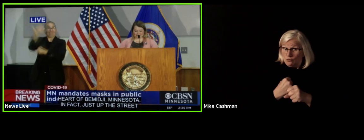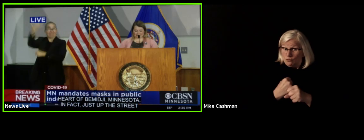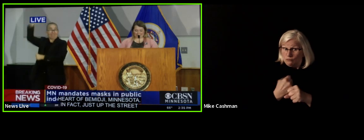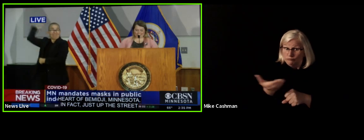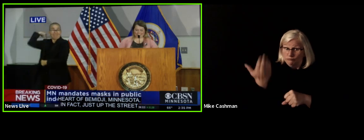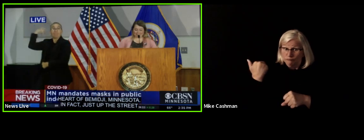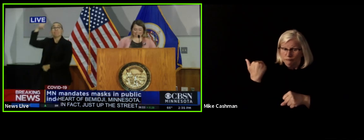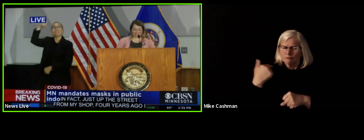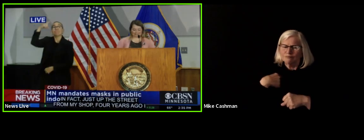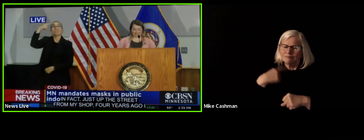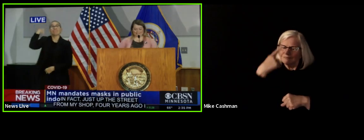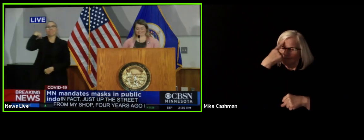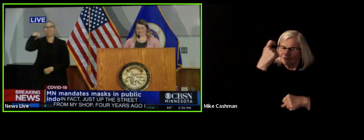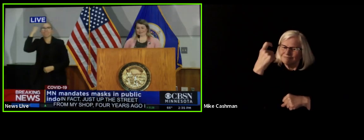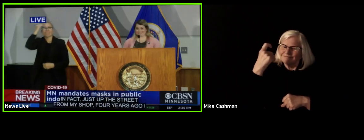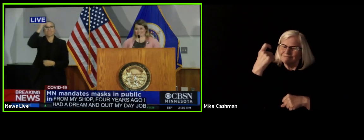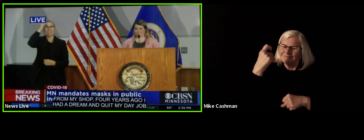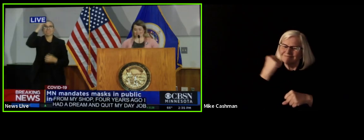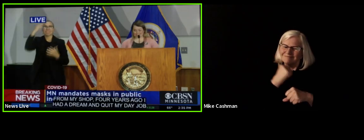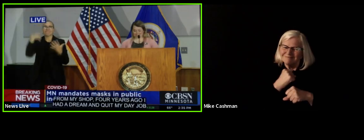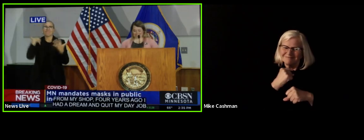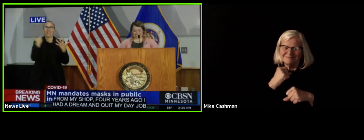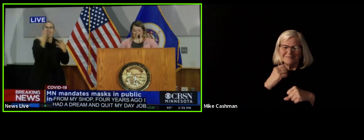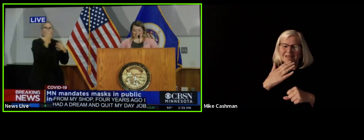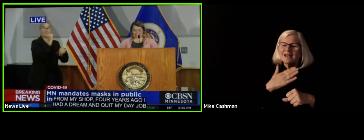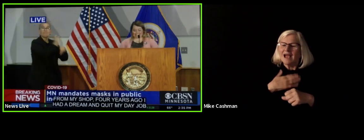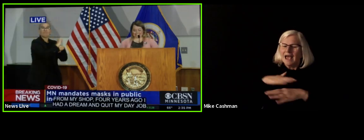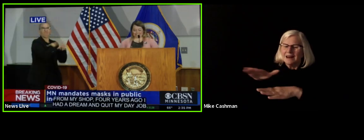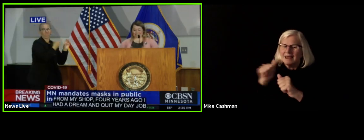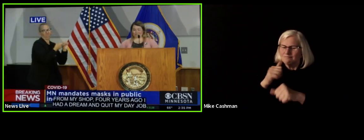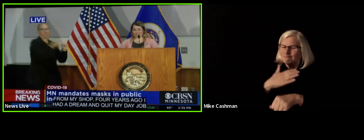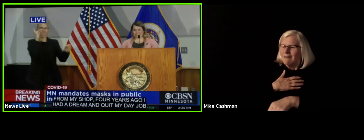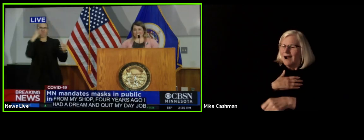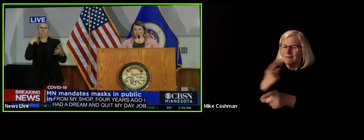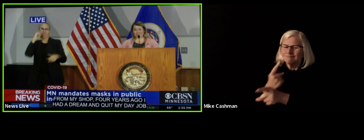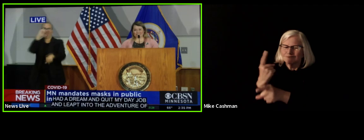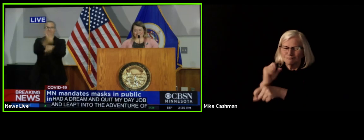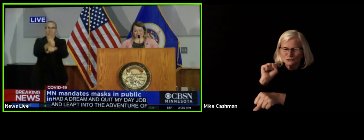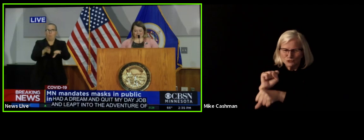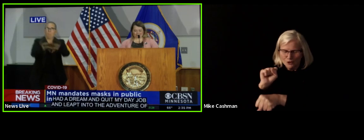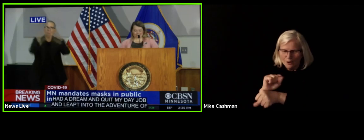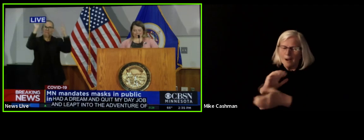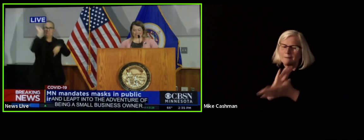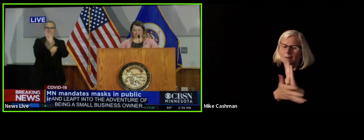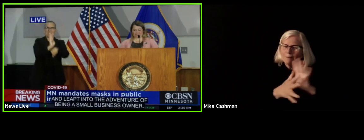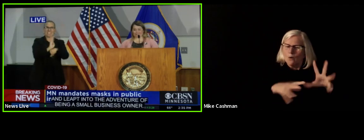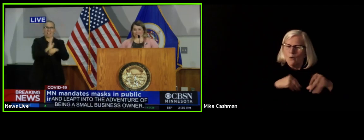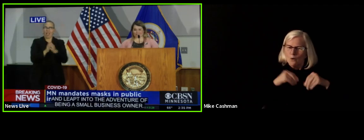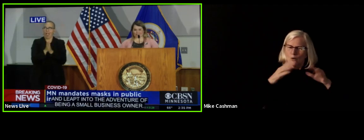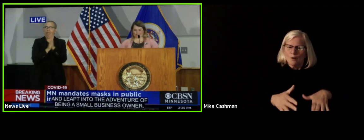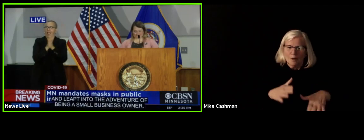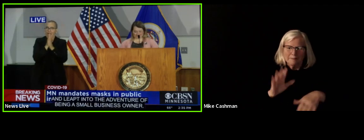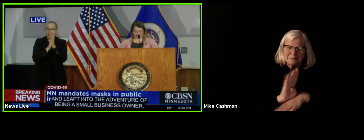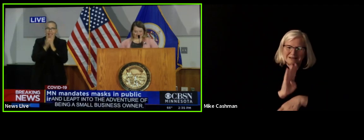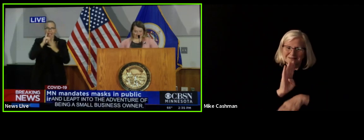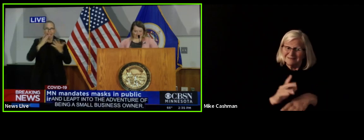leaped into the adventure of being a small business owner. It sounds like it was a breeze, but it's been more like a beautiful